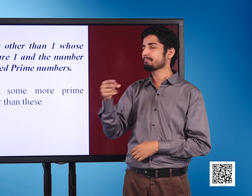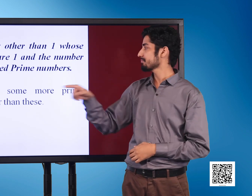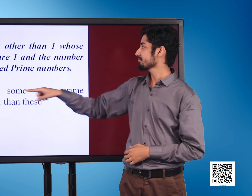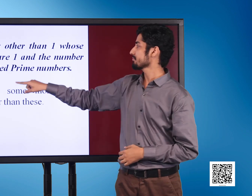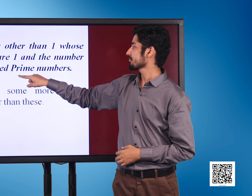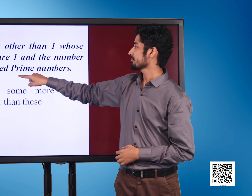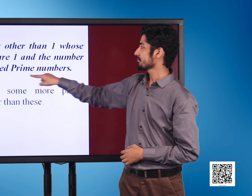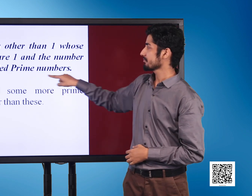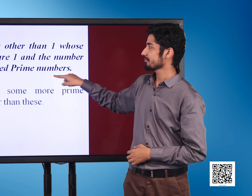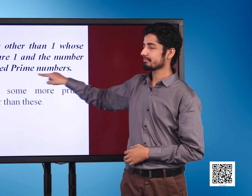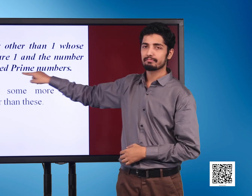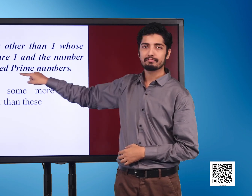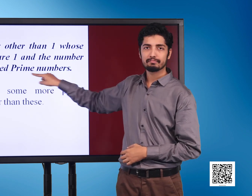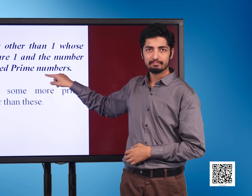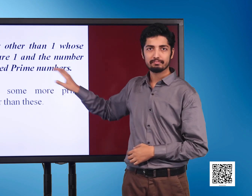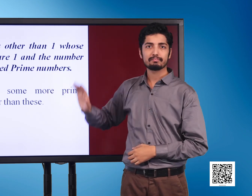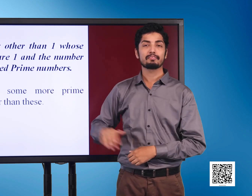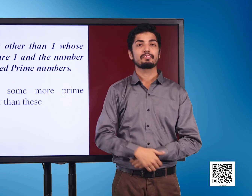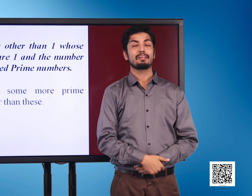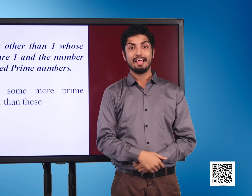are called prime numbers.